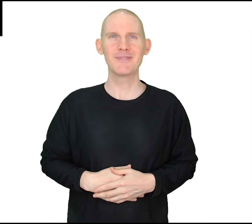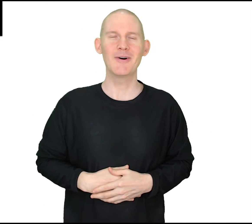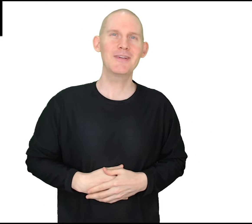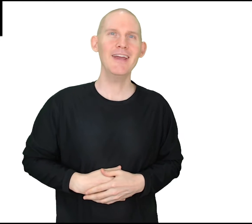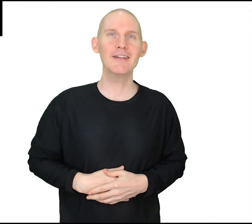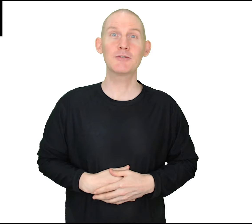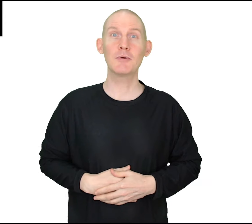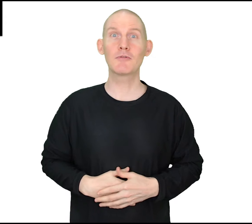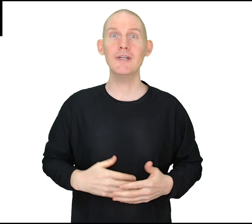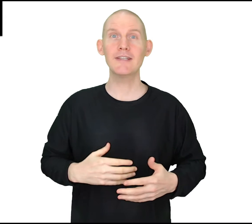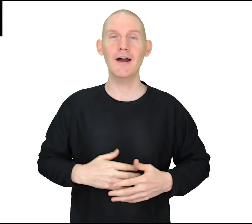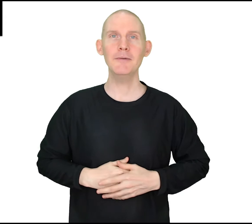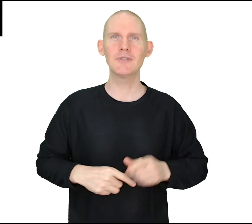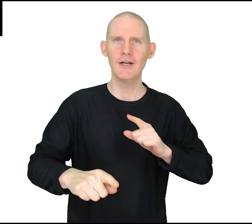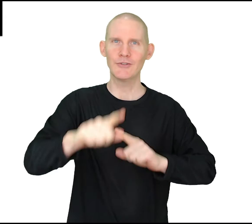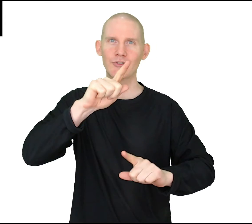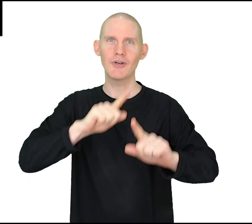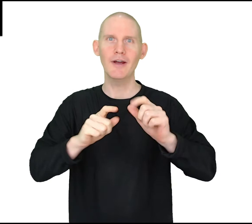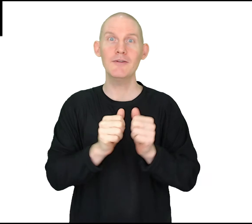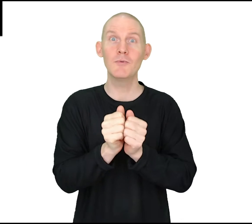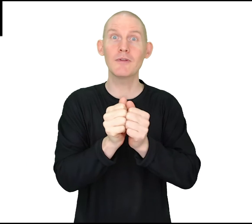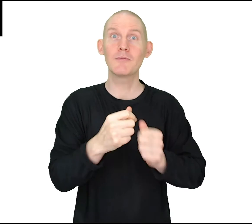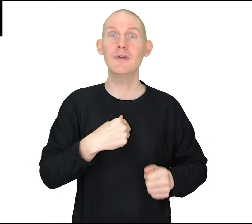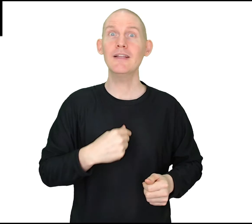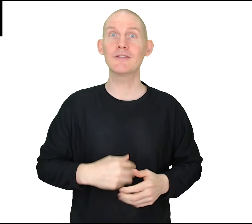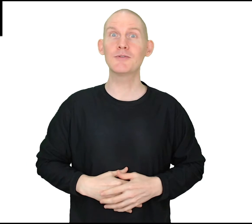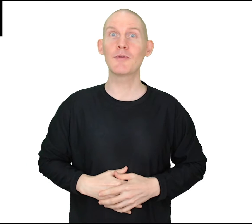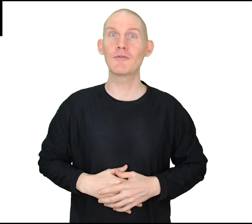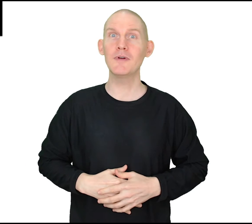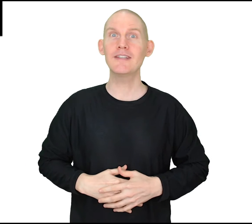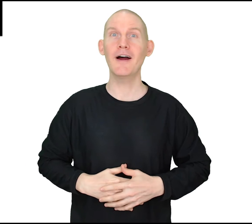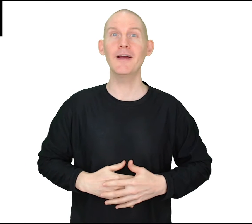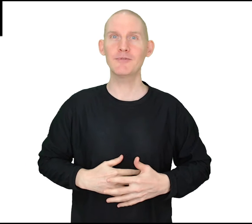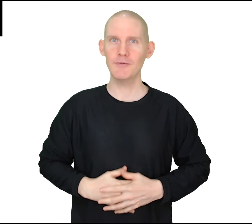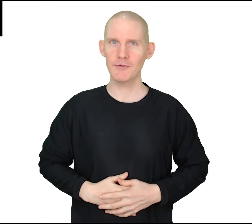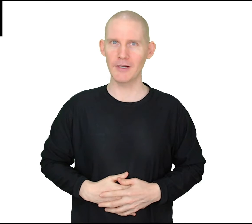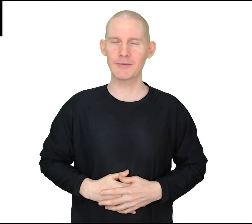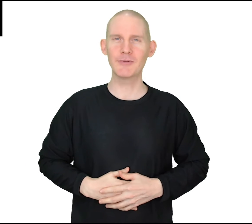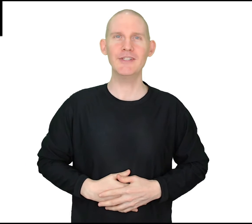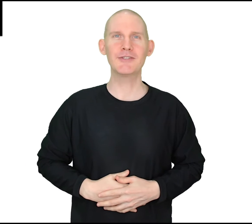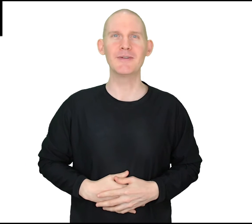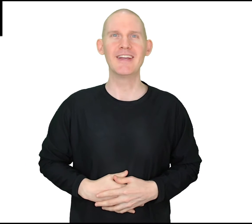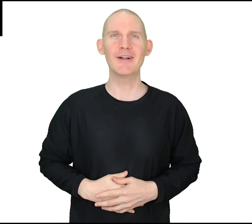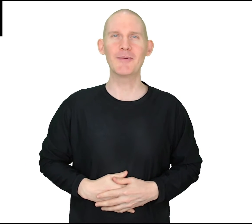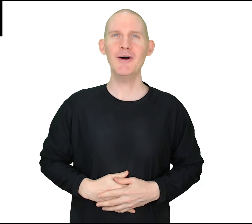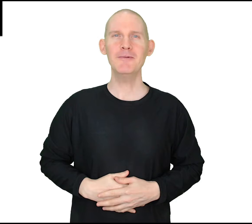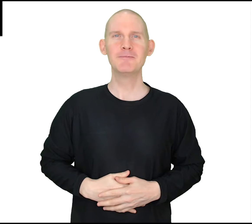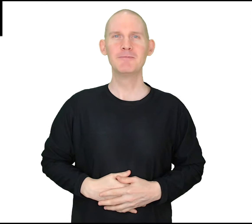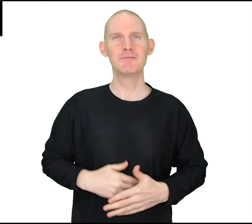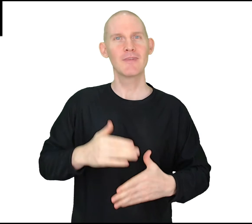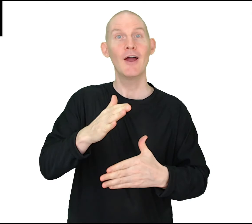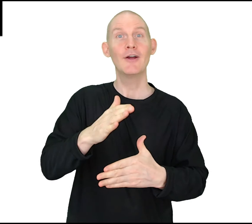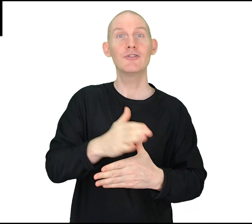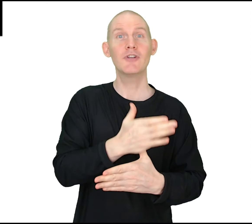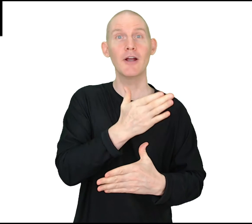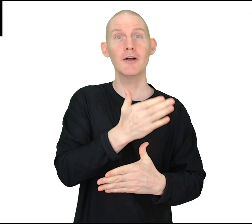Okay, let's do it 3 times. Sign with me. Let's do it 3 times from the rest position. Here we go. Share.